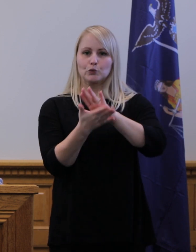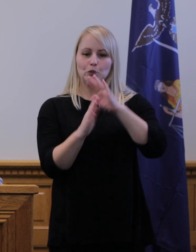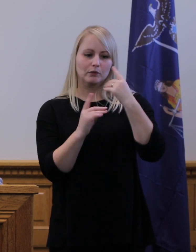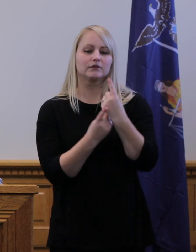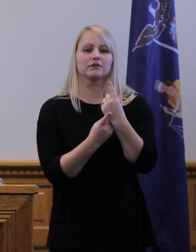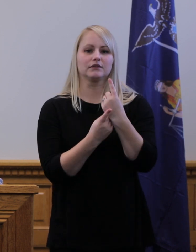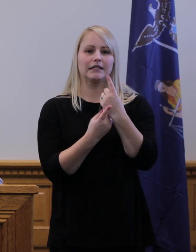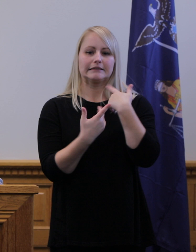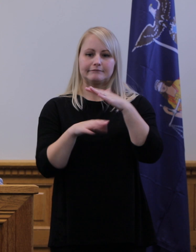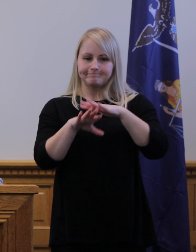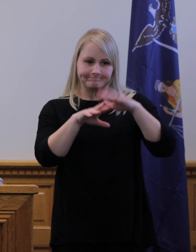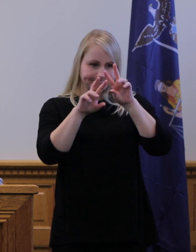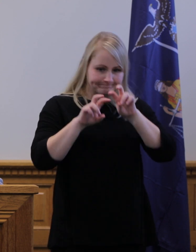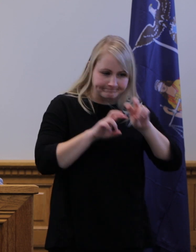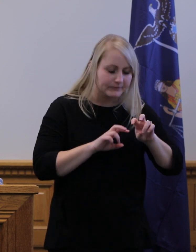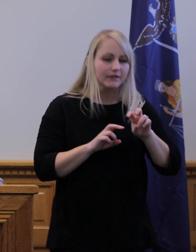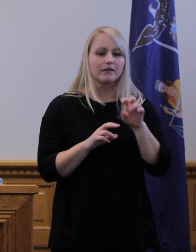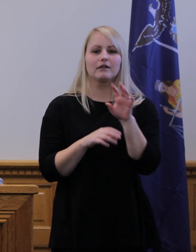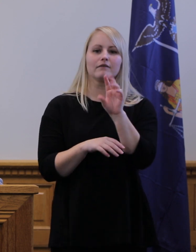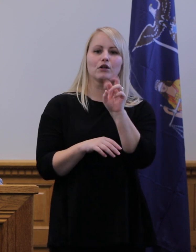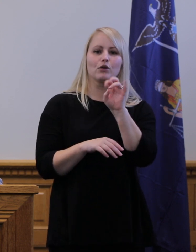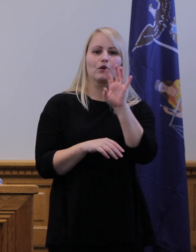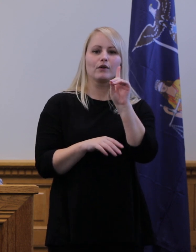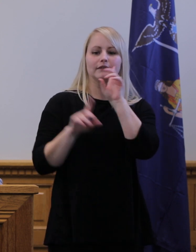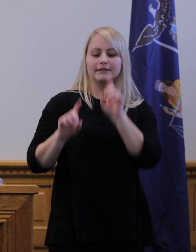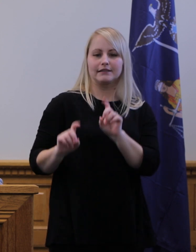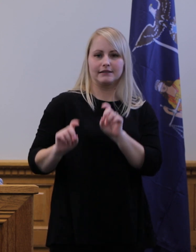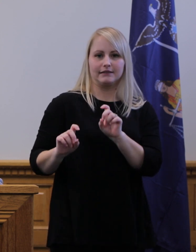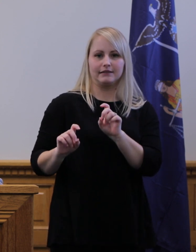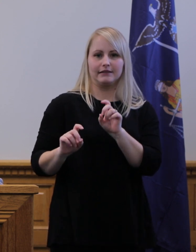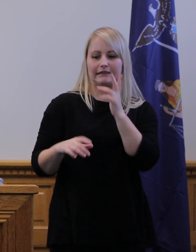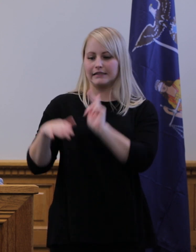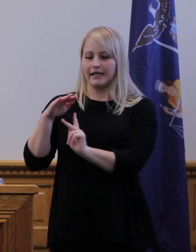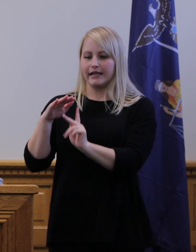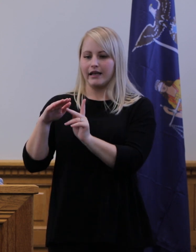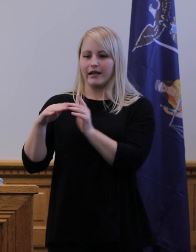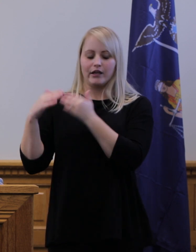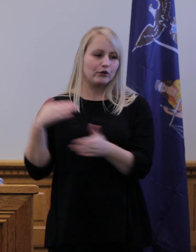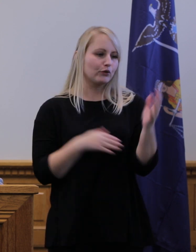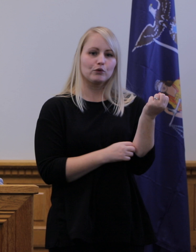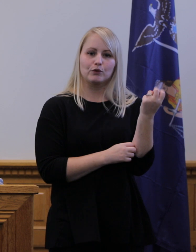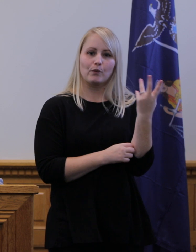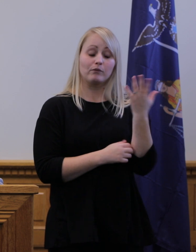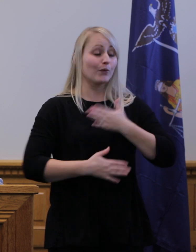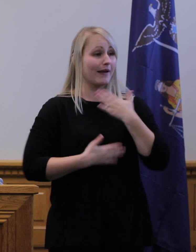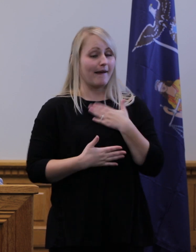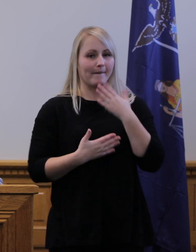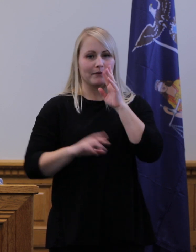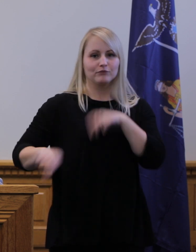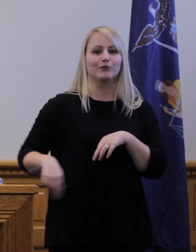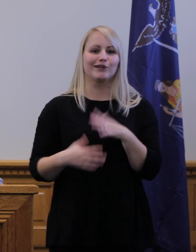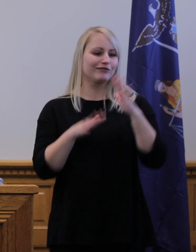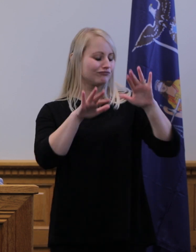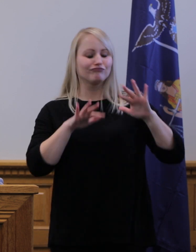COVID response activities for students and educators in grades K through 12. We're happy to report that the schools are doing a great